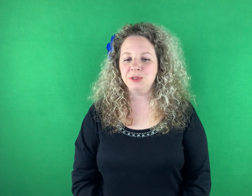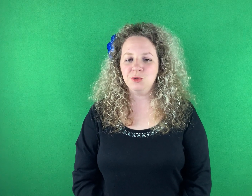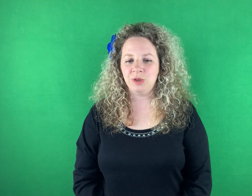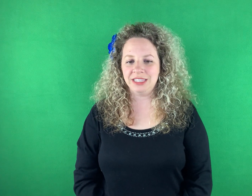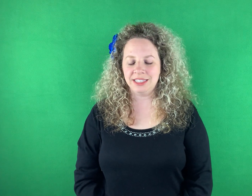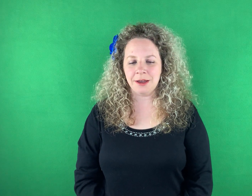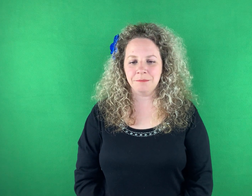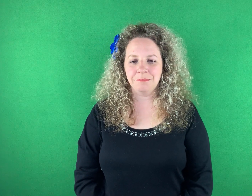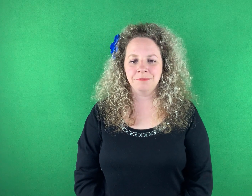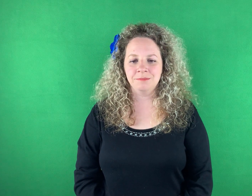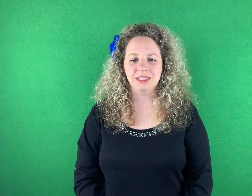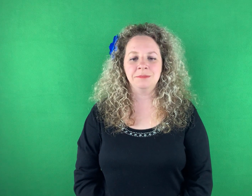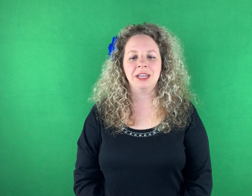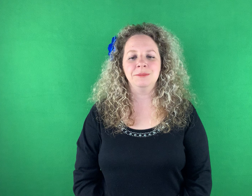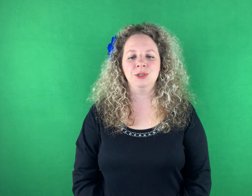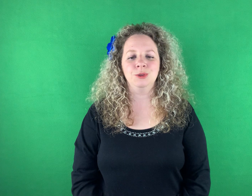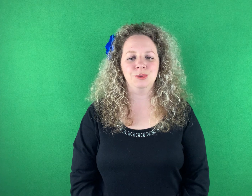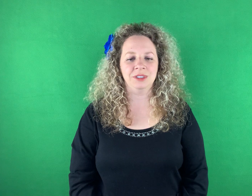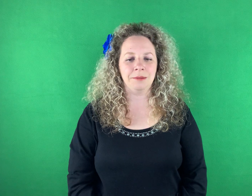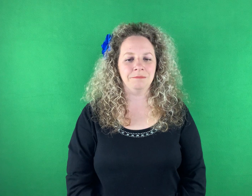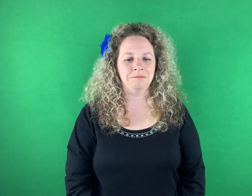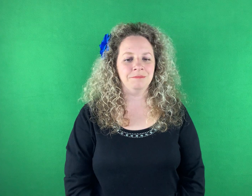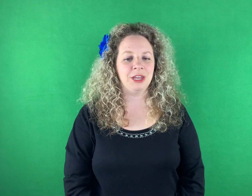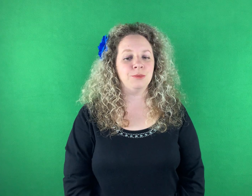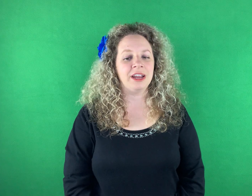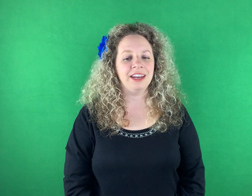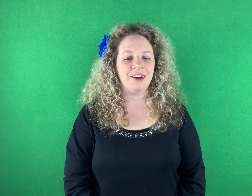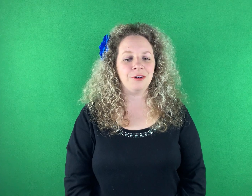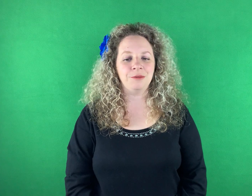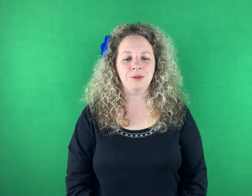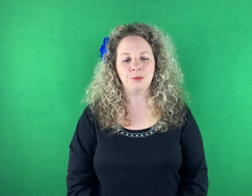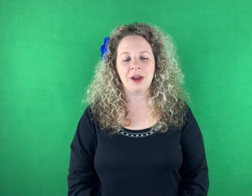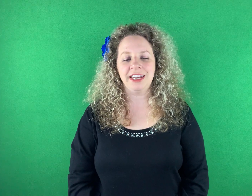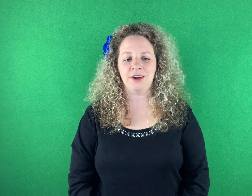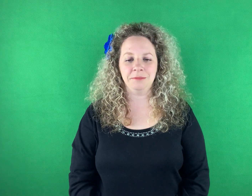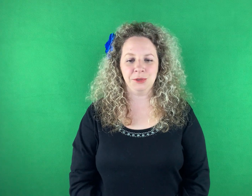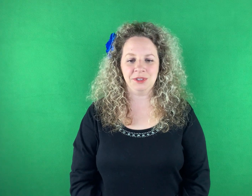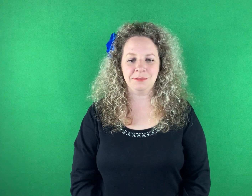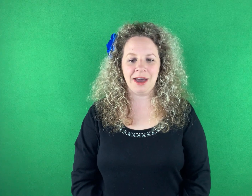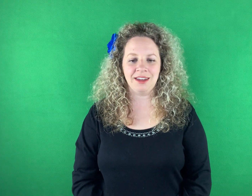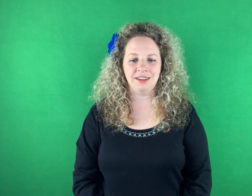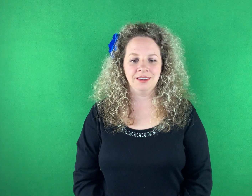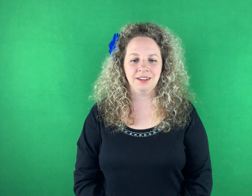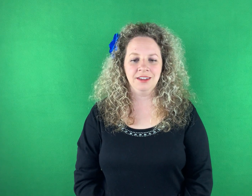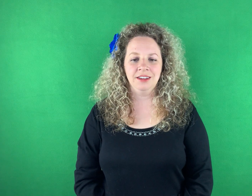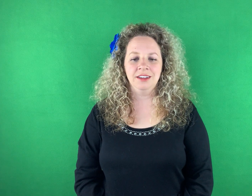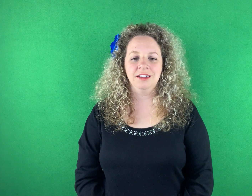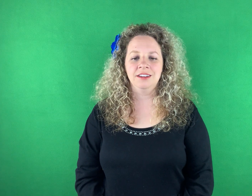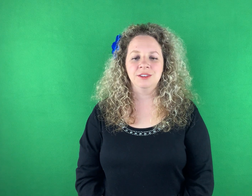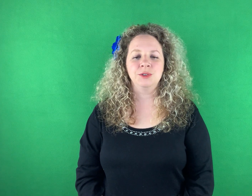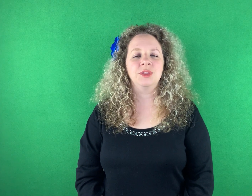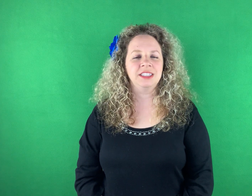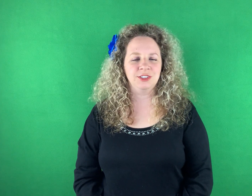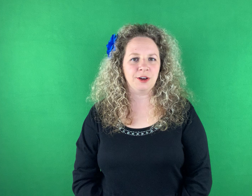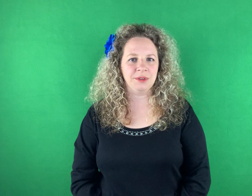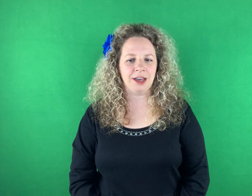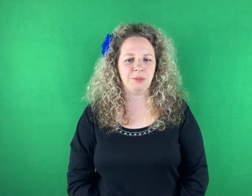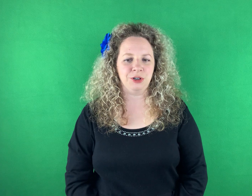you win some, sometimes you lose some. And right now I'm losing bad." So let's start with that